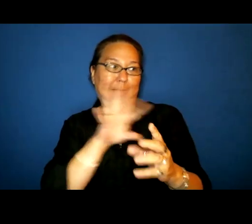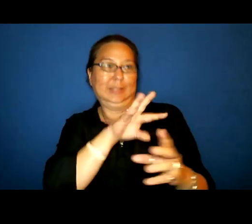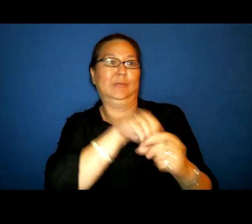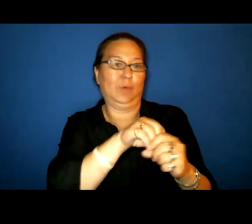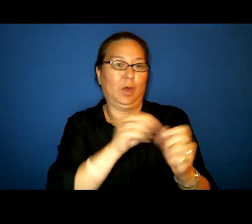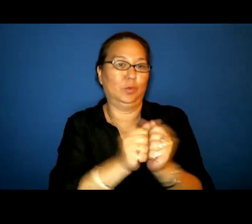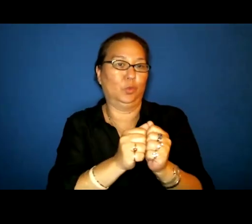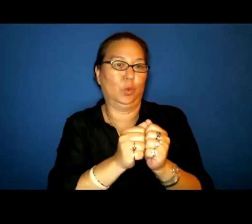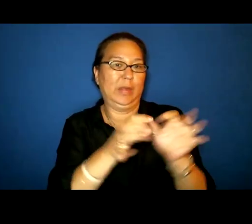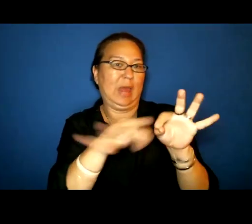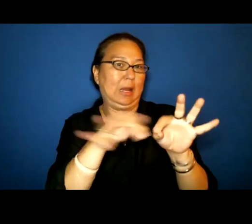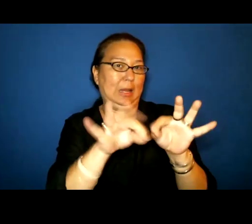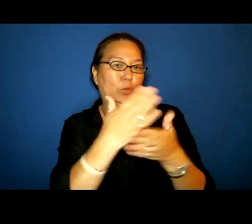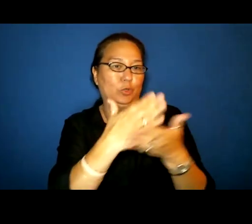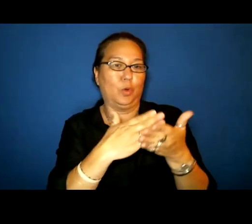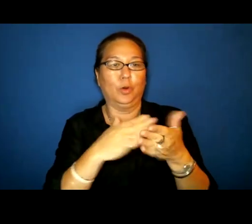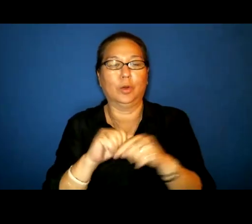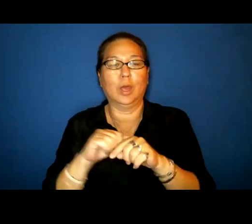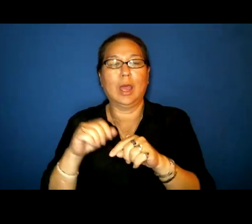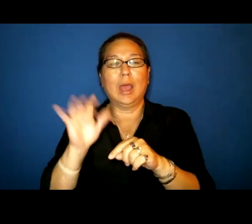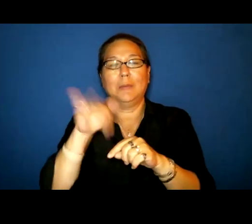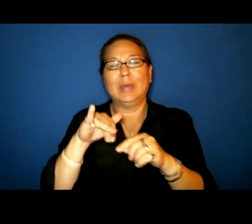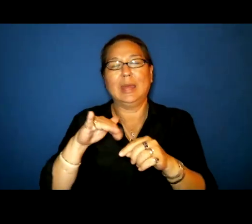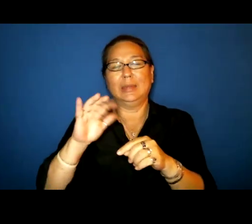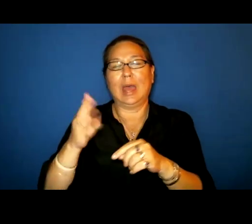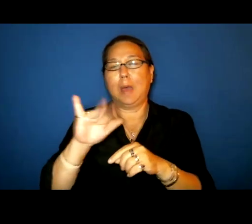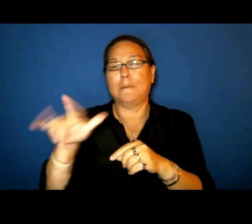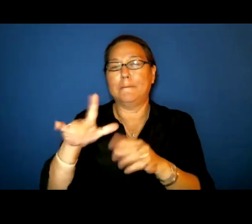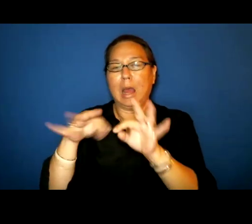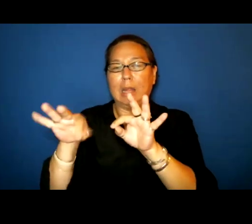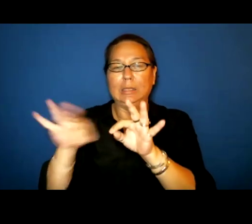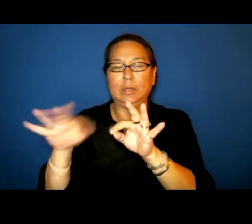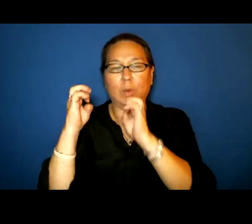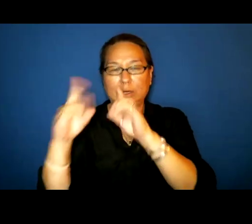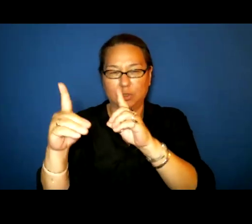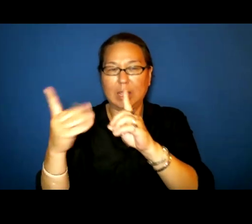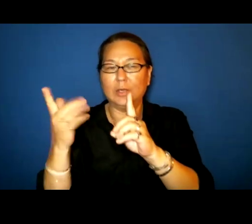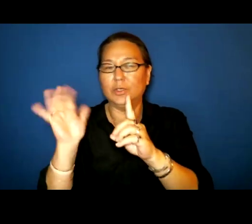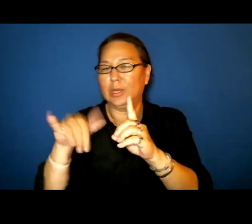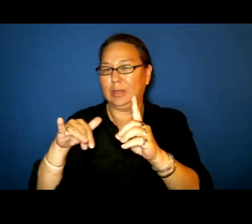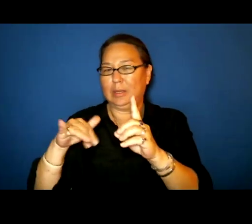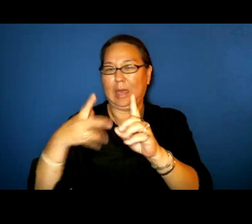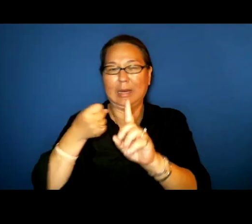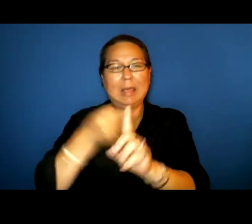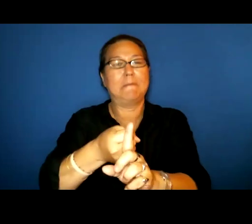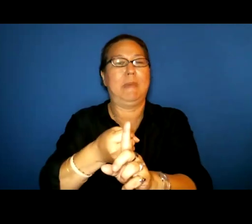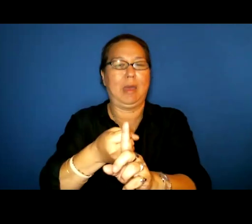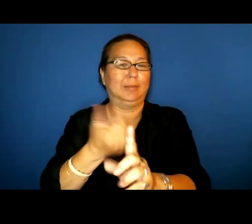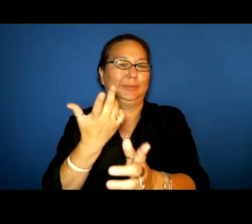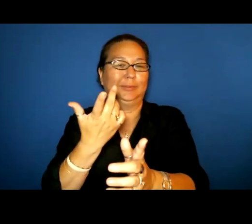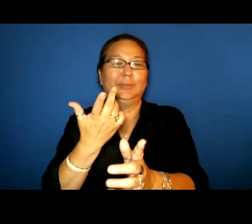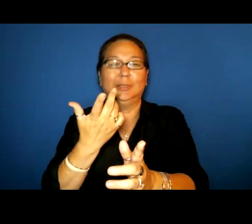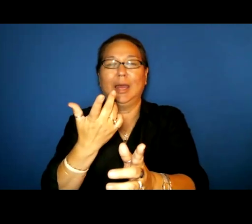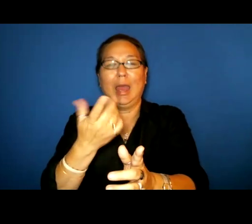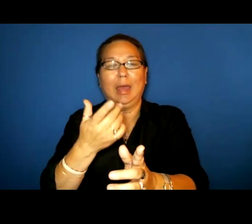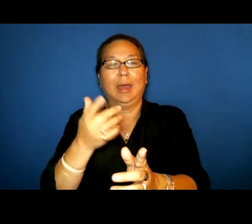healthy numbers on our dual language and bilingual education. So what we're most concerned is we're just not seeing our newcomer